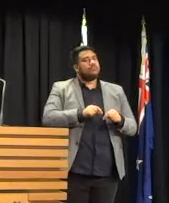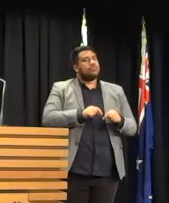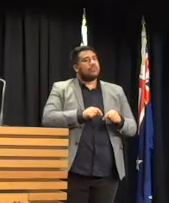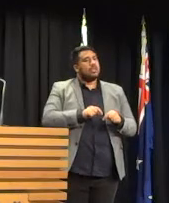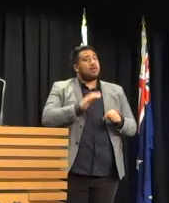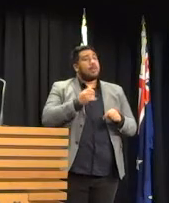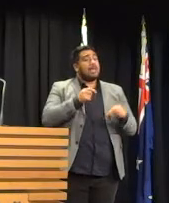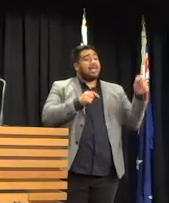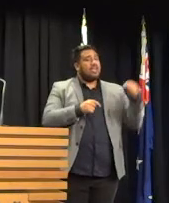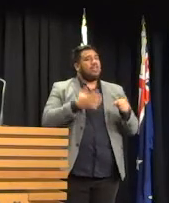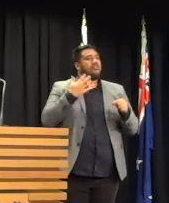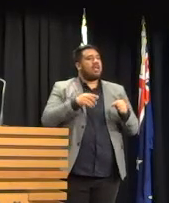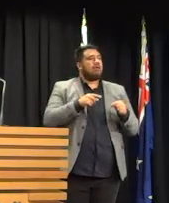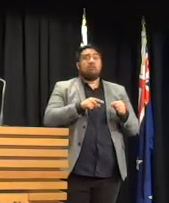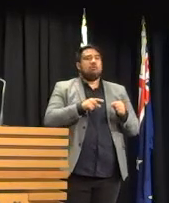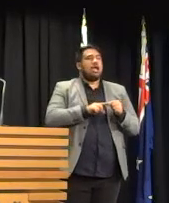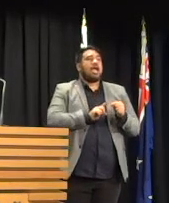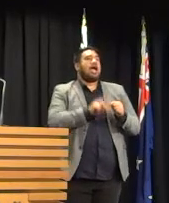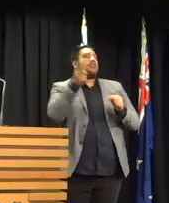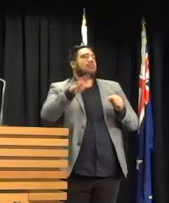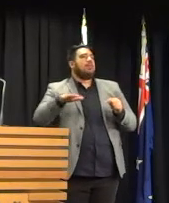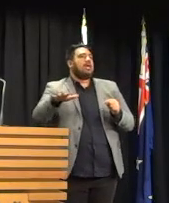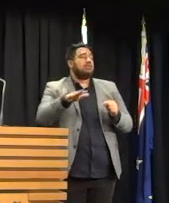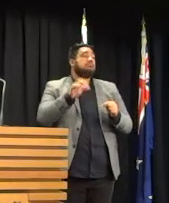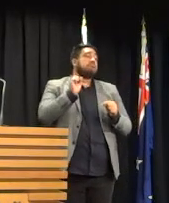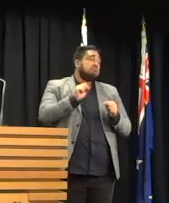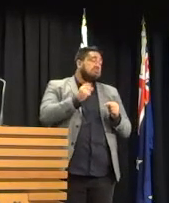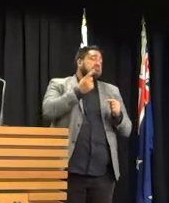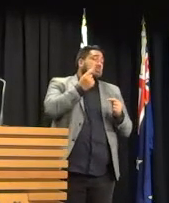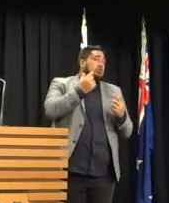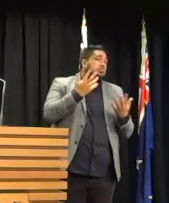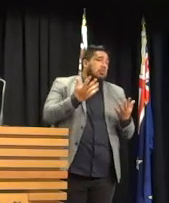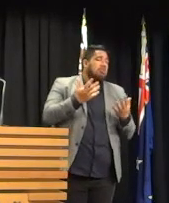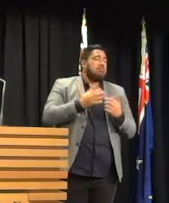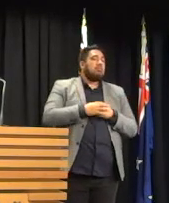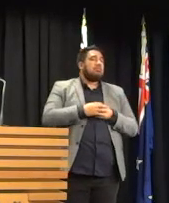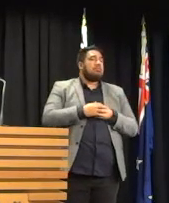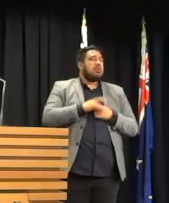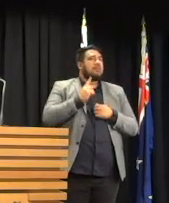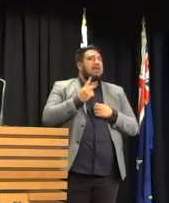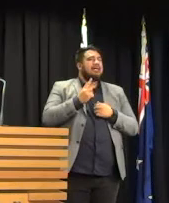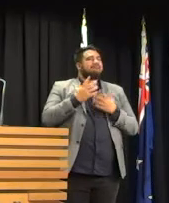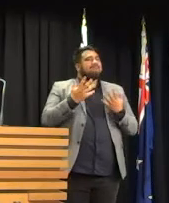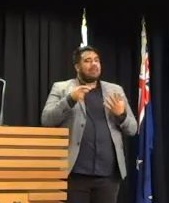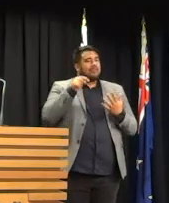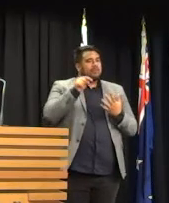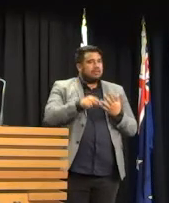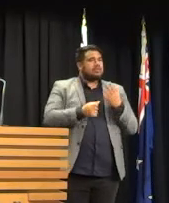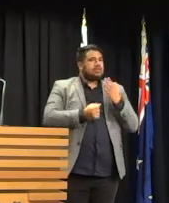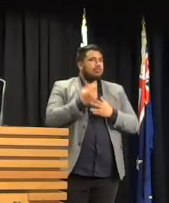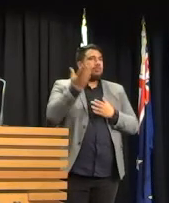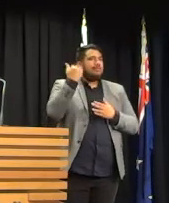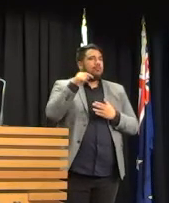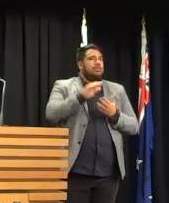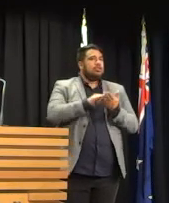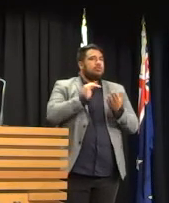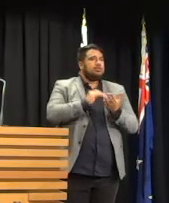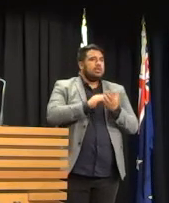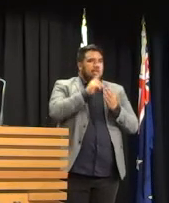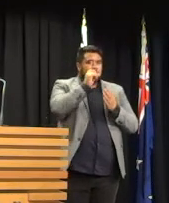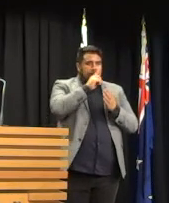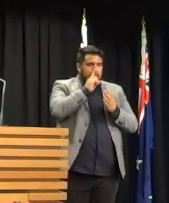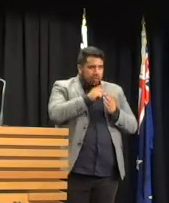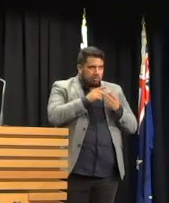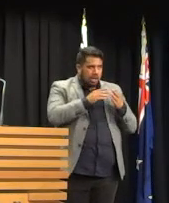final destination that the smugglers themselves had in mind, but either way, this is something that has happened before. The primary